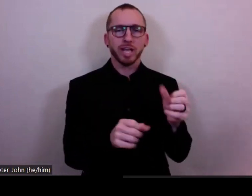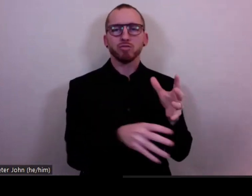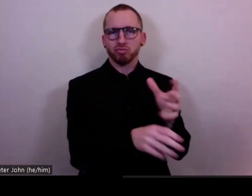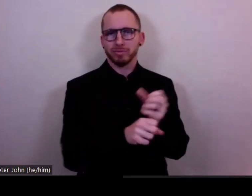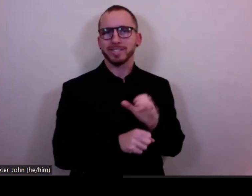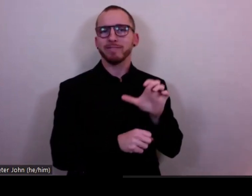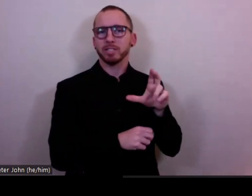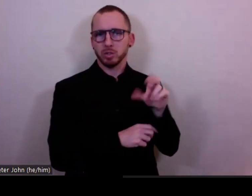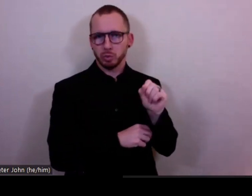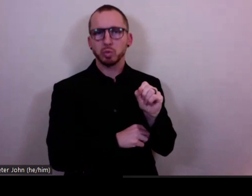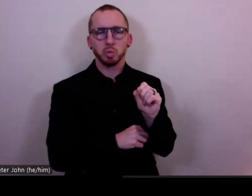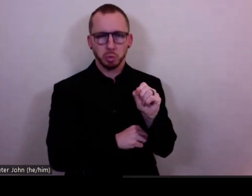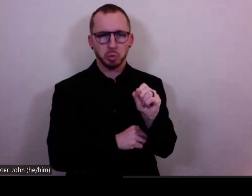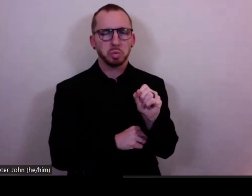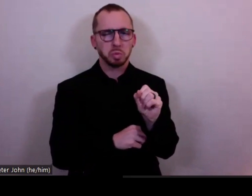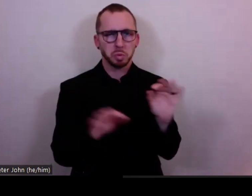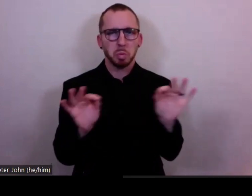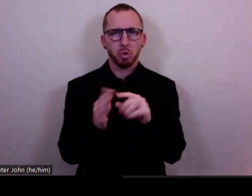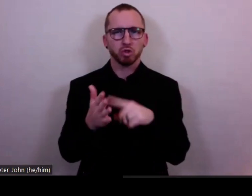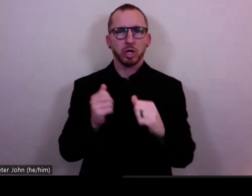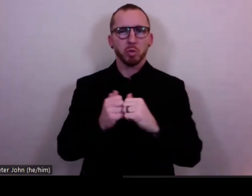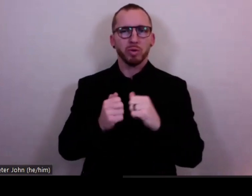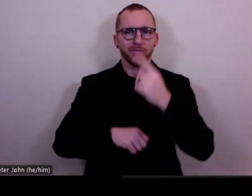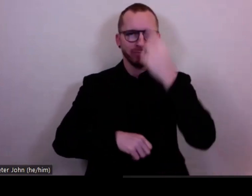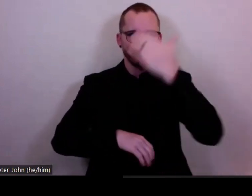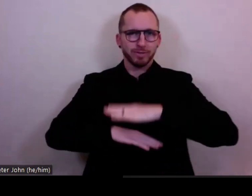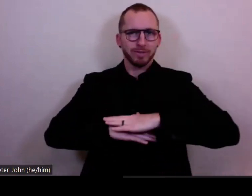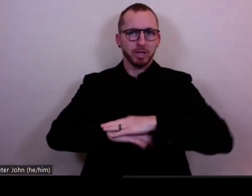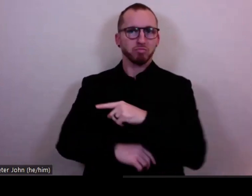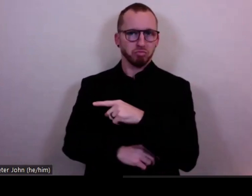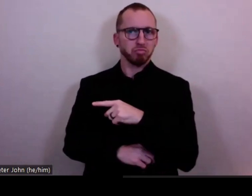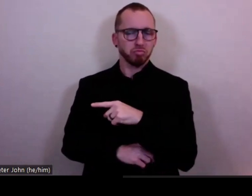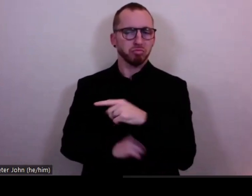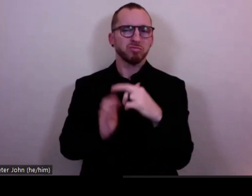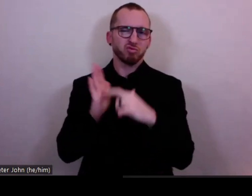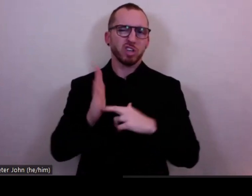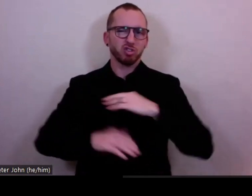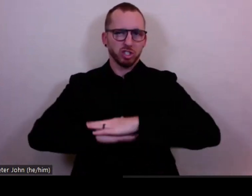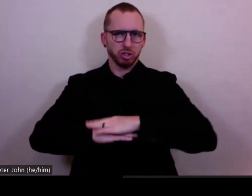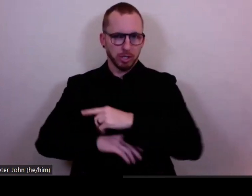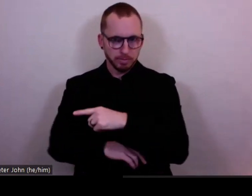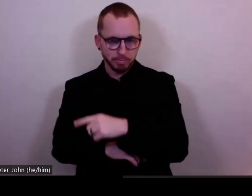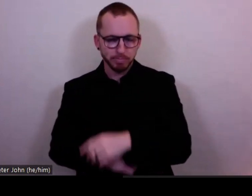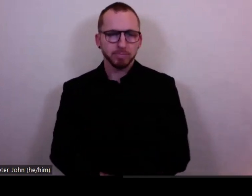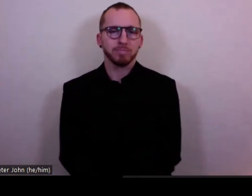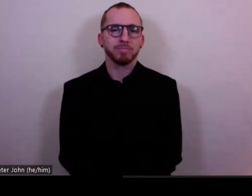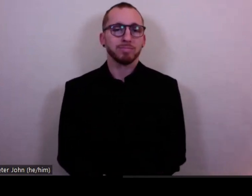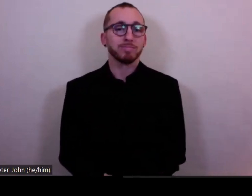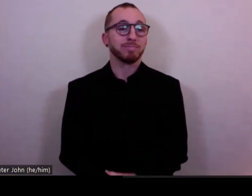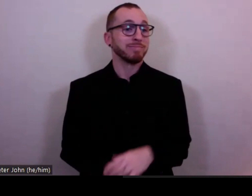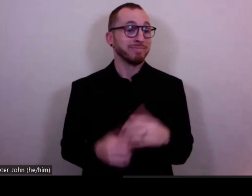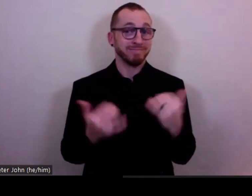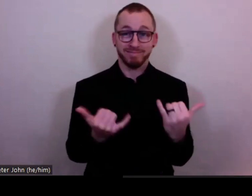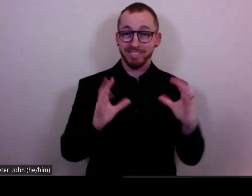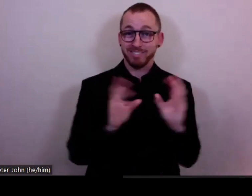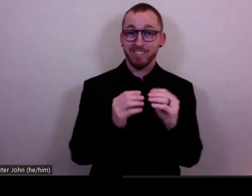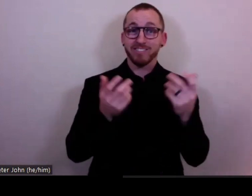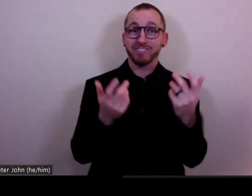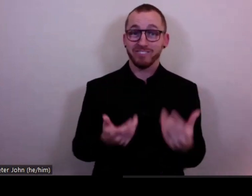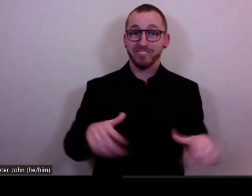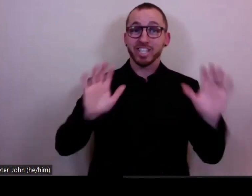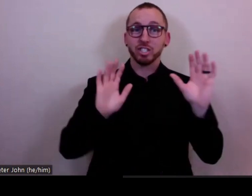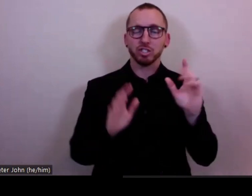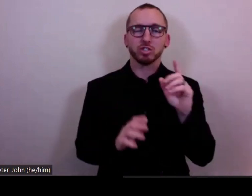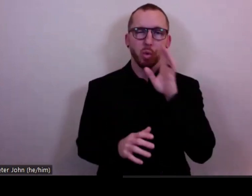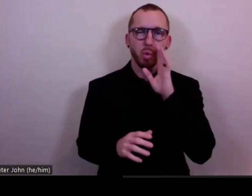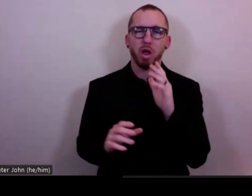have that information for you, because we'll have to follow up to inform you of the various domains that today's training